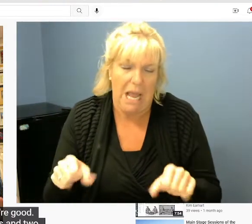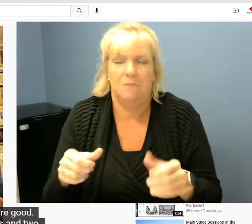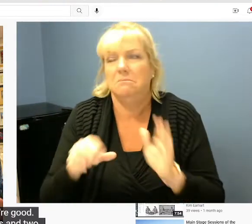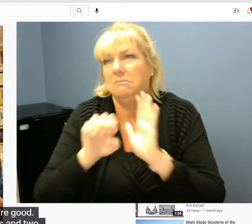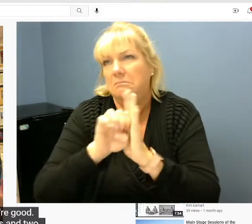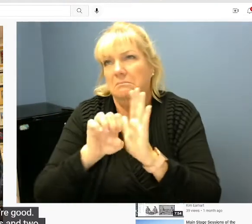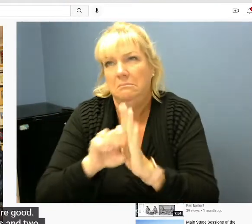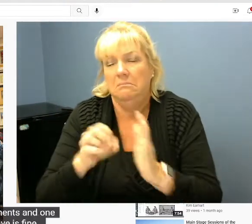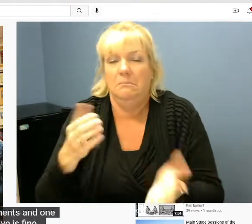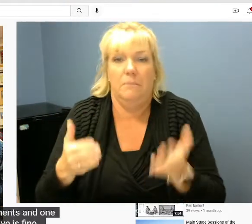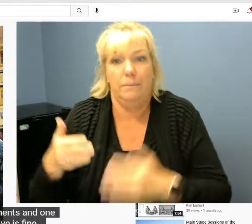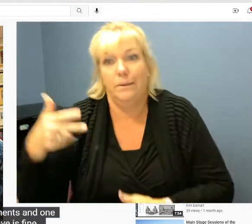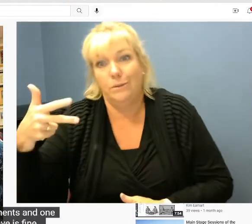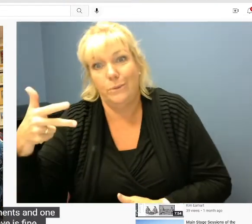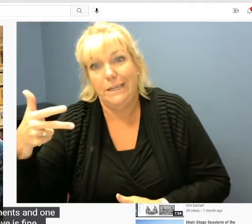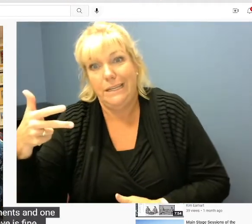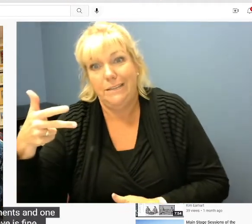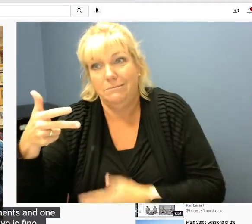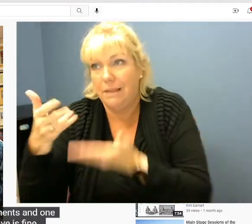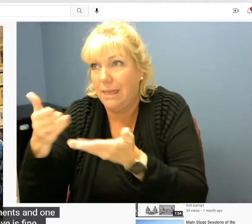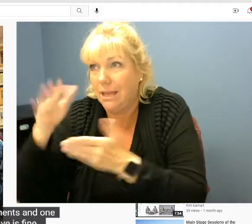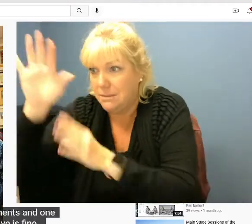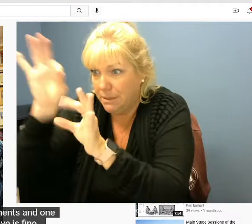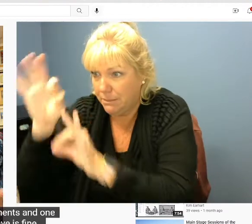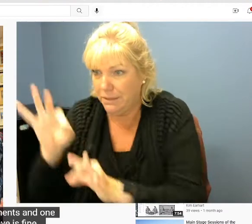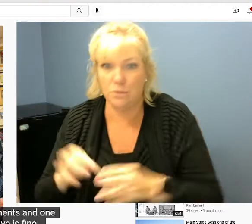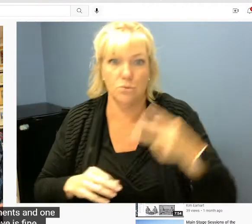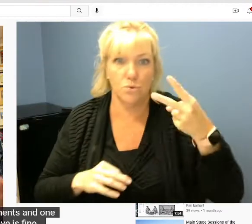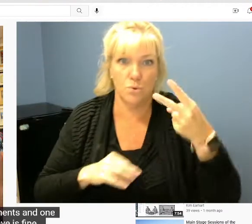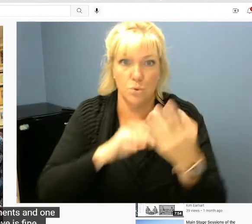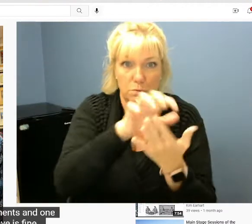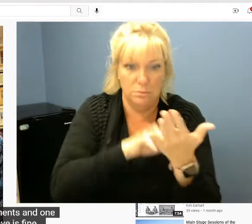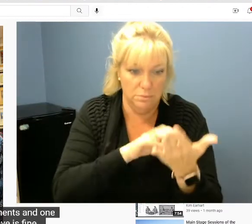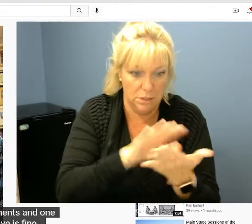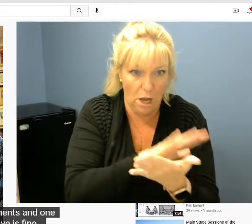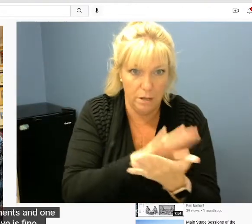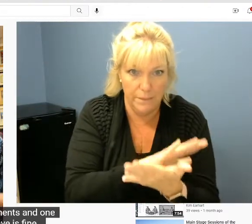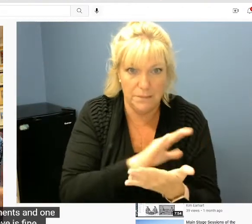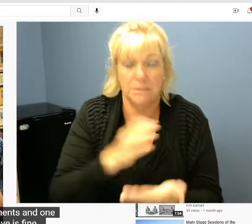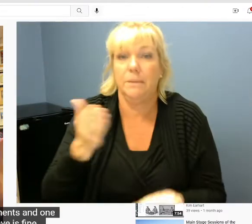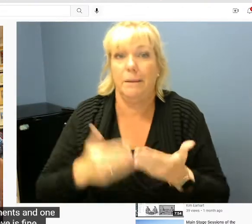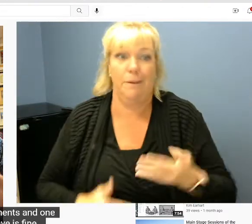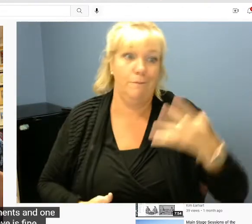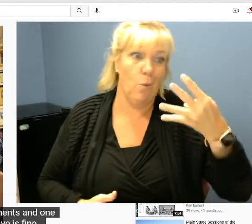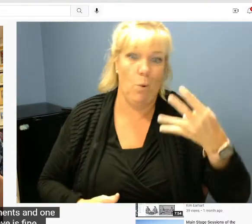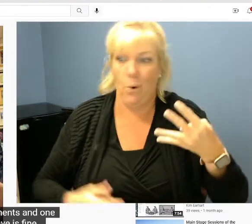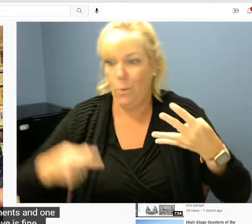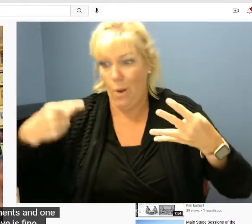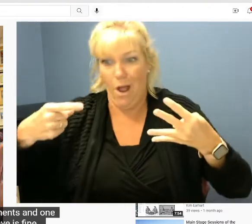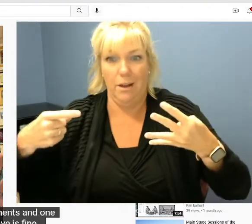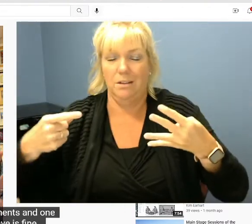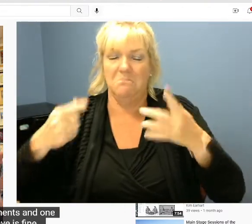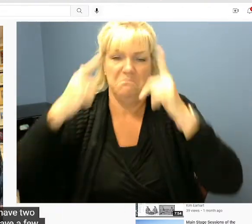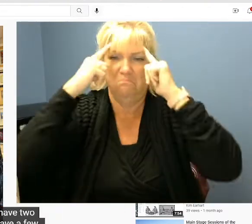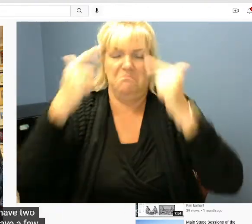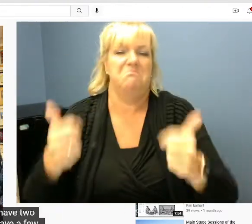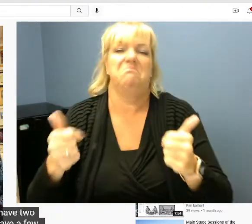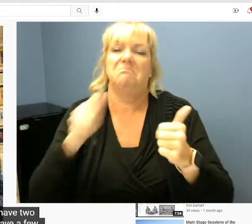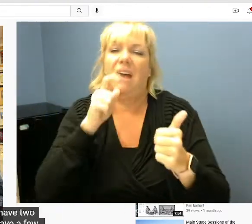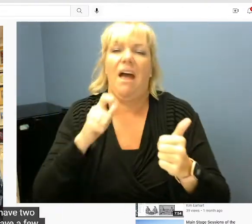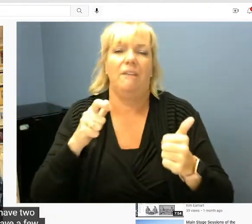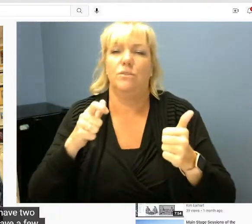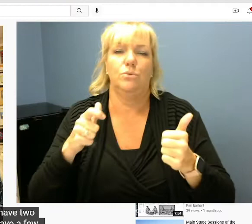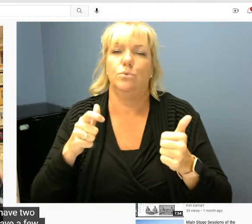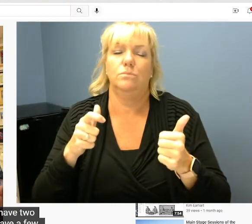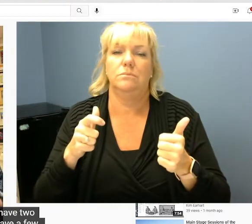3 artifacts and 2 documents, or you might have 4 documents and 1 artifact. Whatever combination you have is fine.